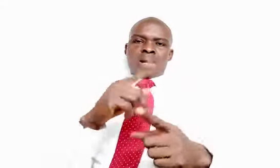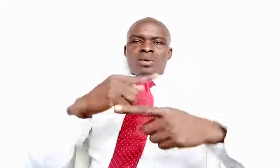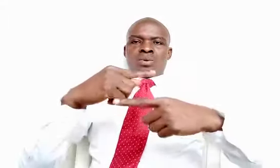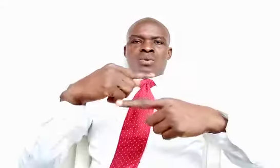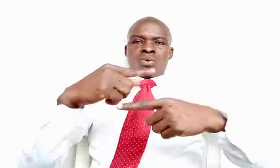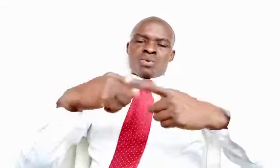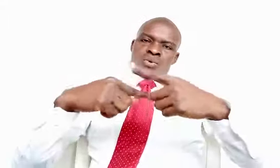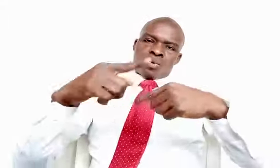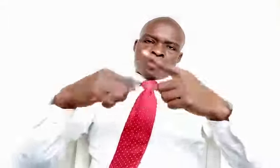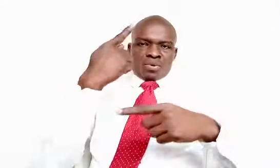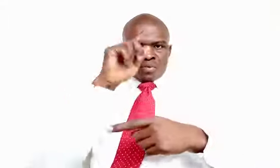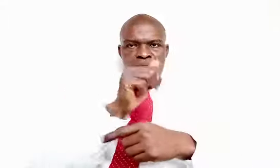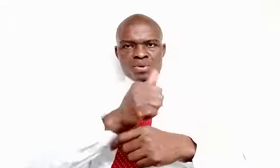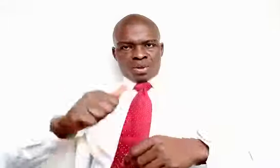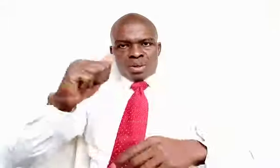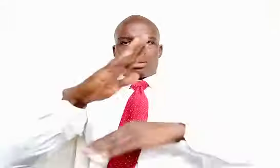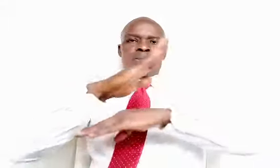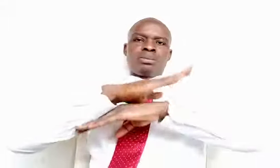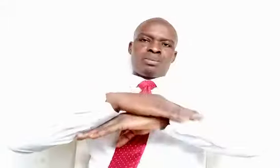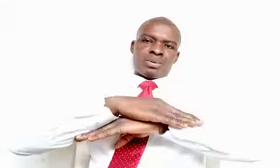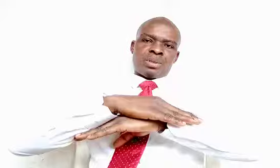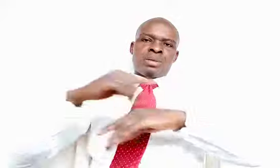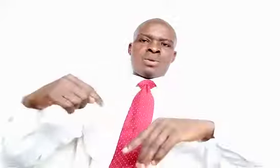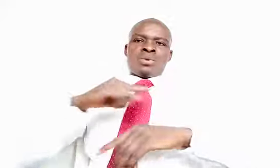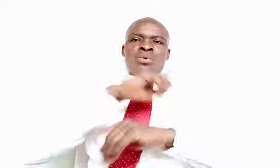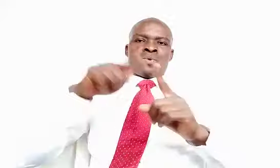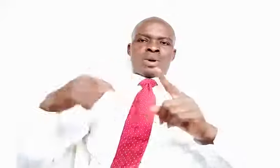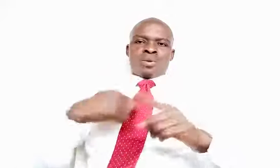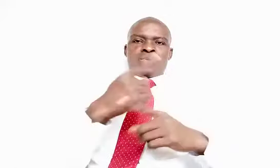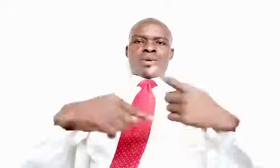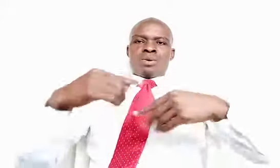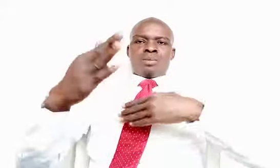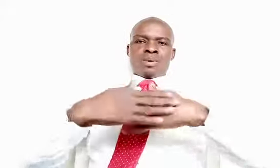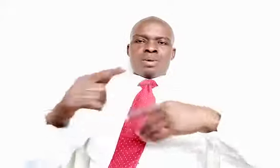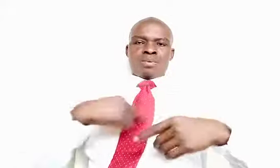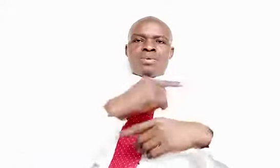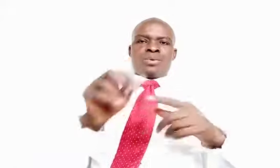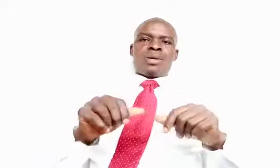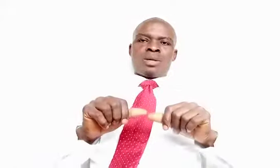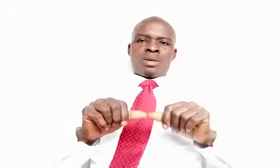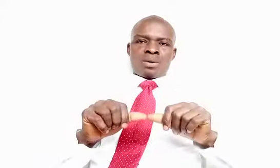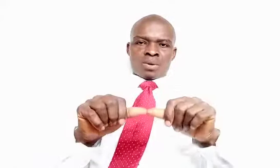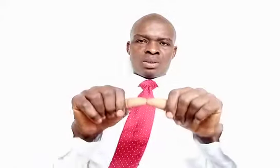a short break. When we come back, we will consider others.